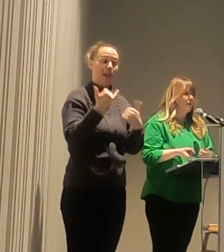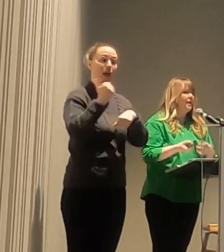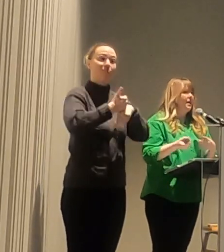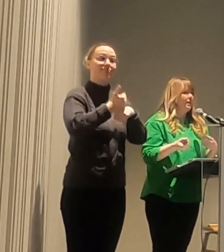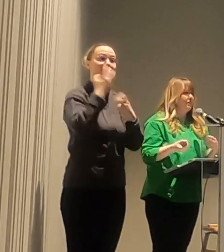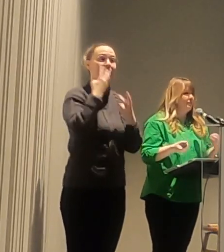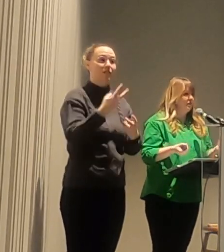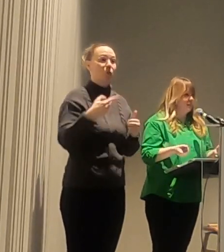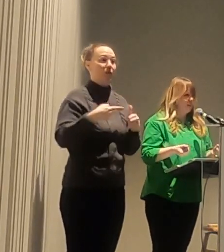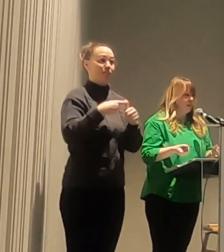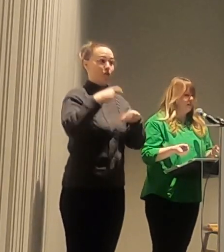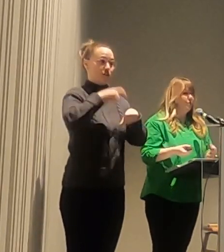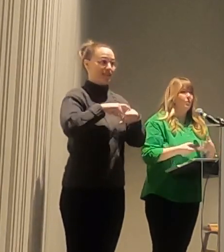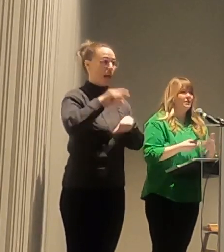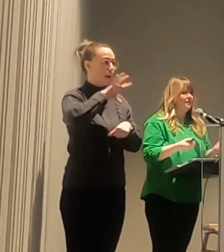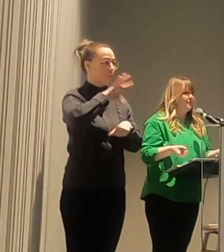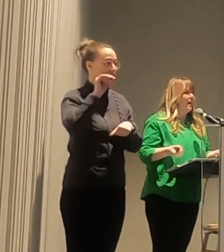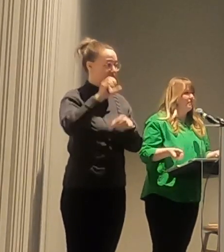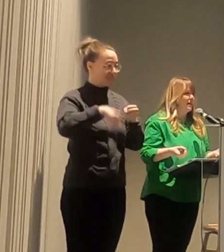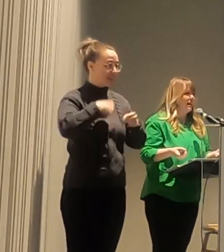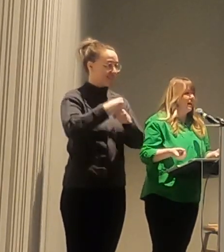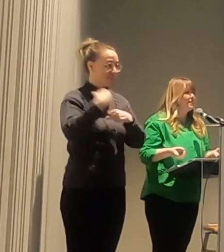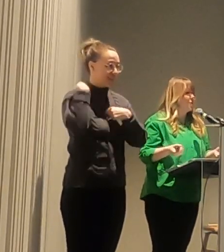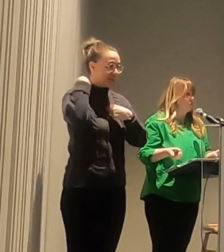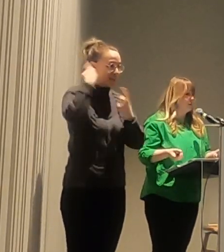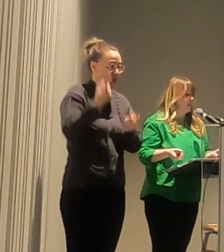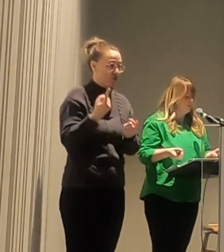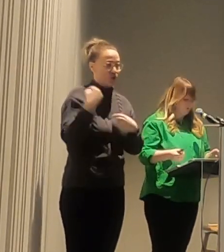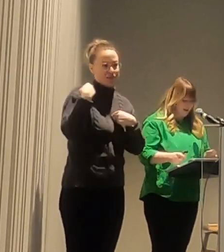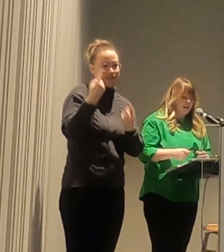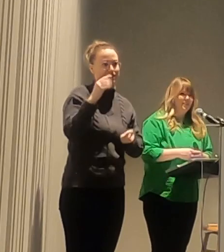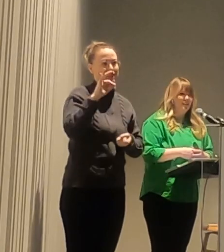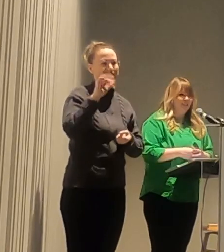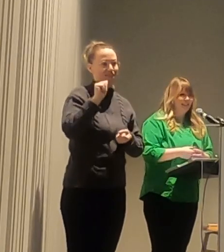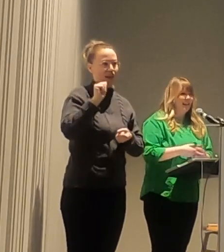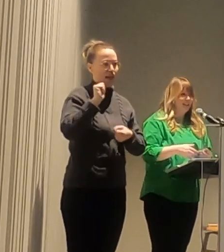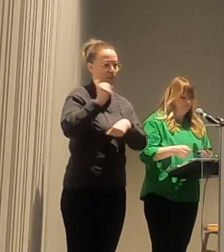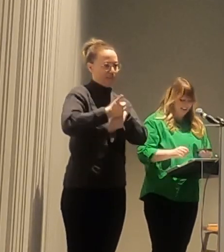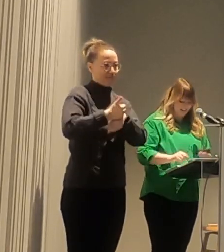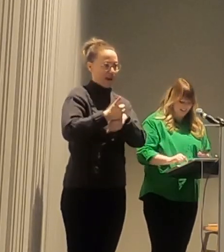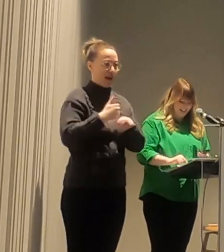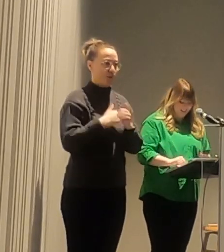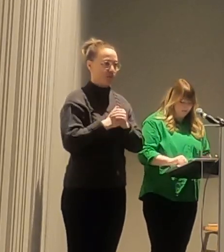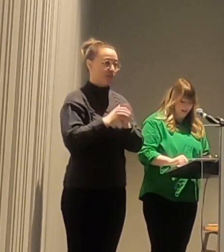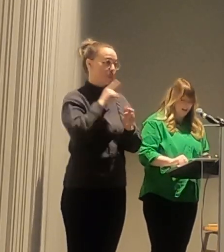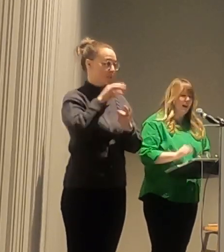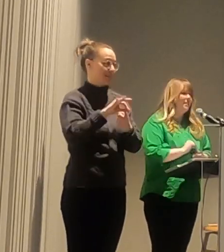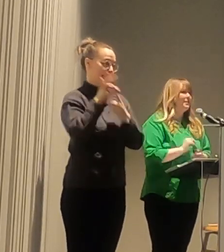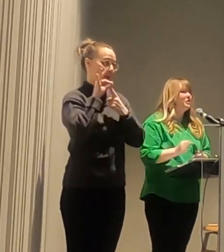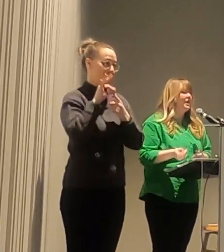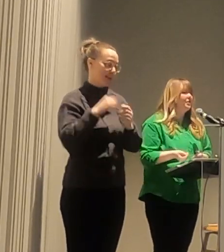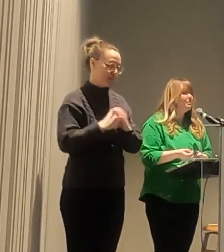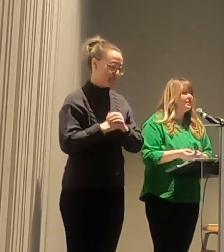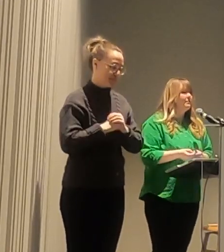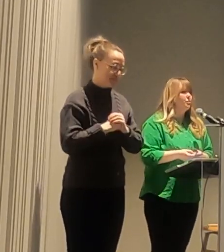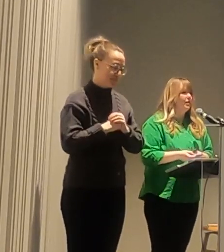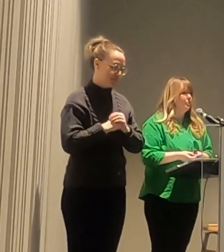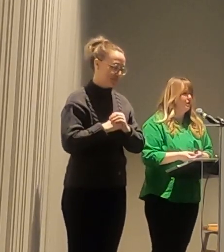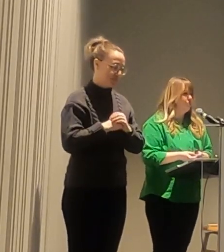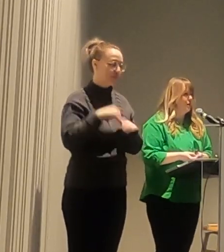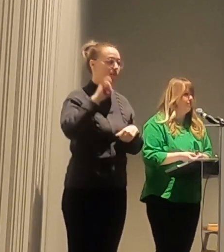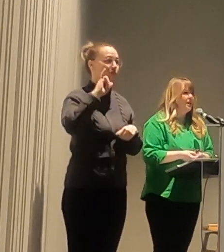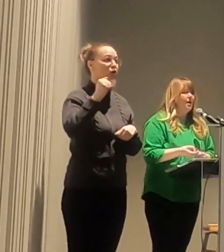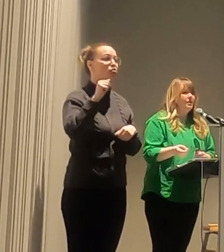first time in 50 years, or since the FIA has owned them. So it's kind of significant. In January